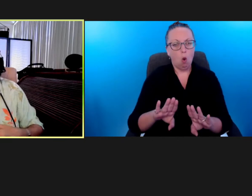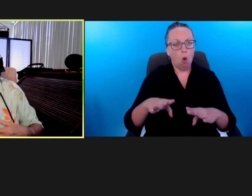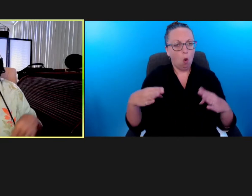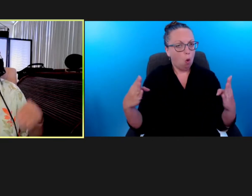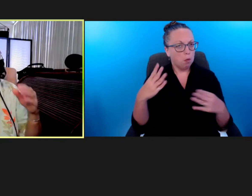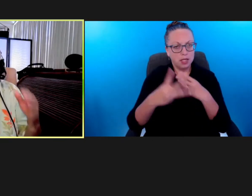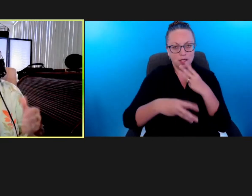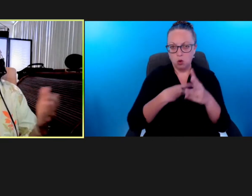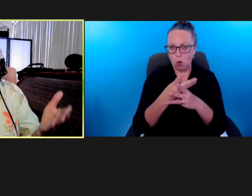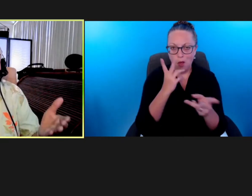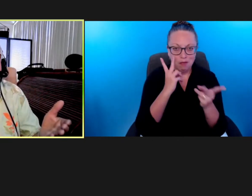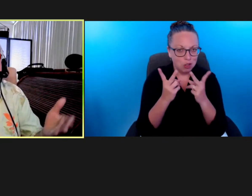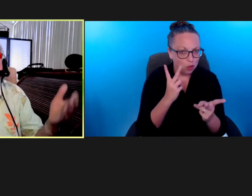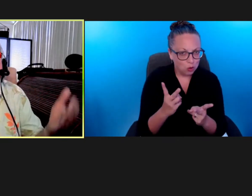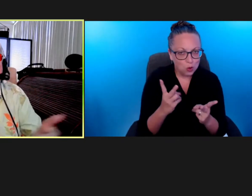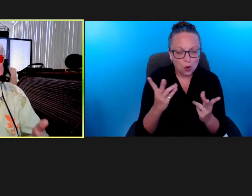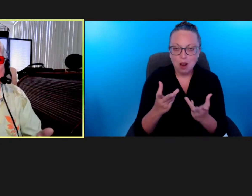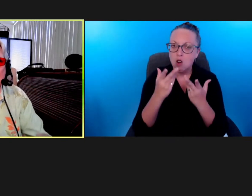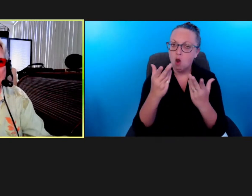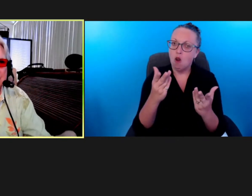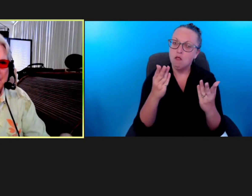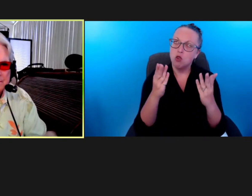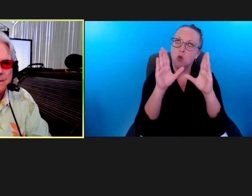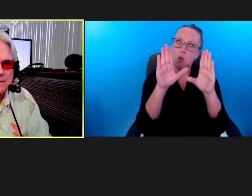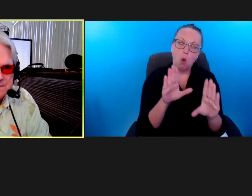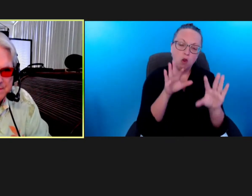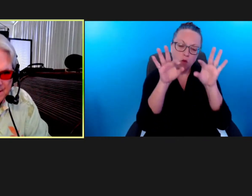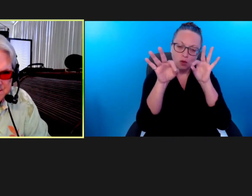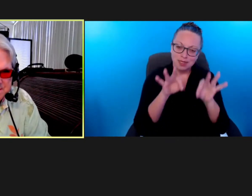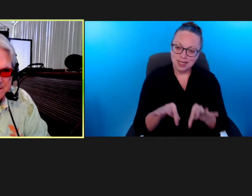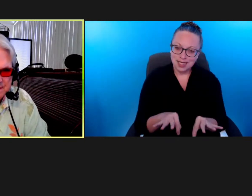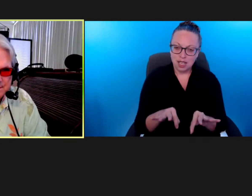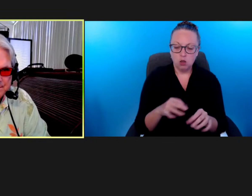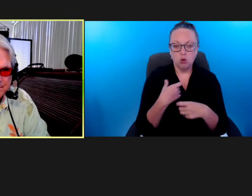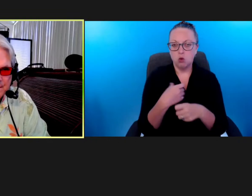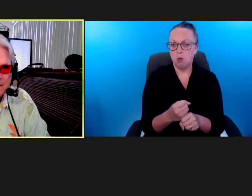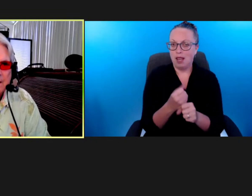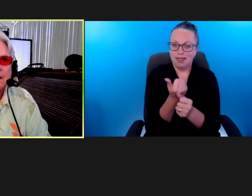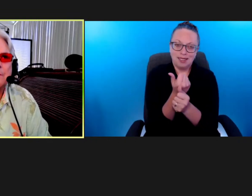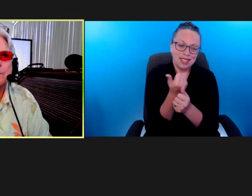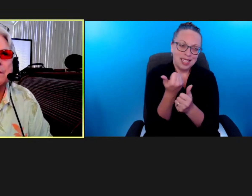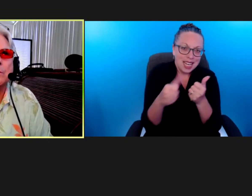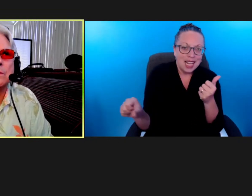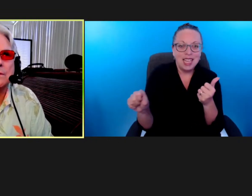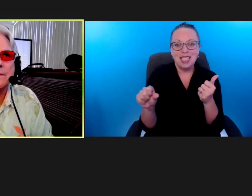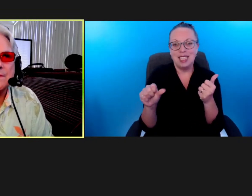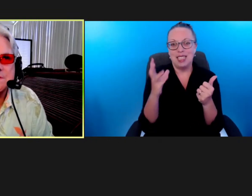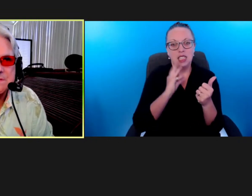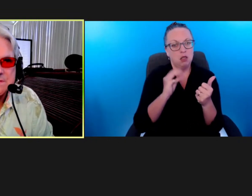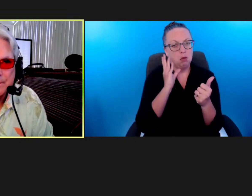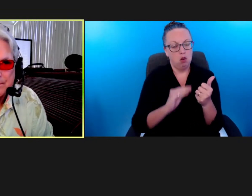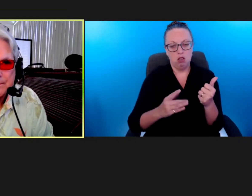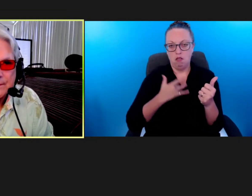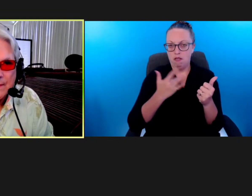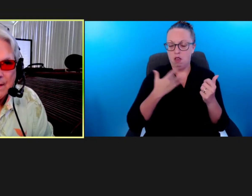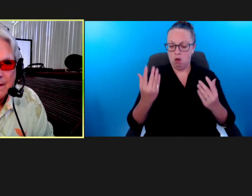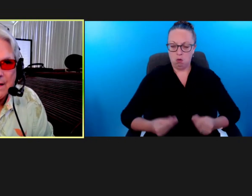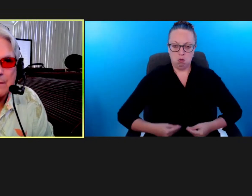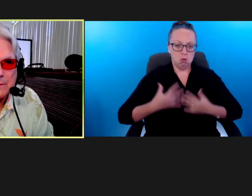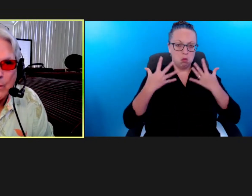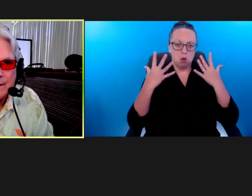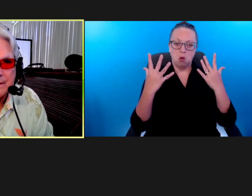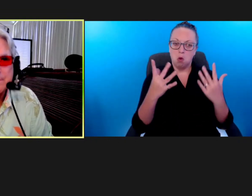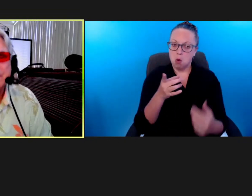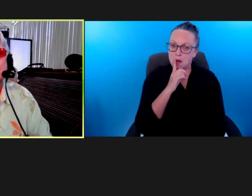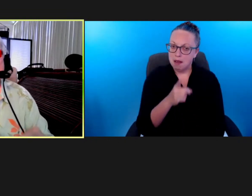wonderful details to make any experience come alive for those who can't see. In the real world, this is